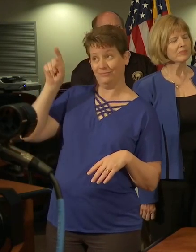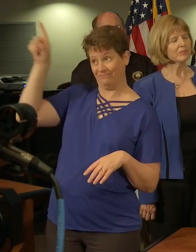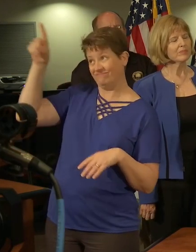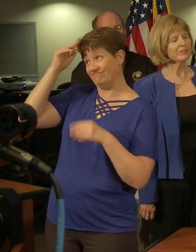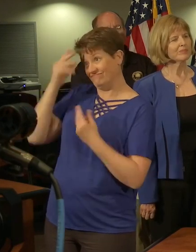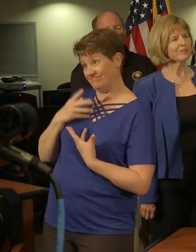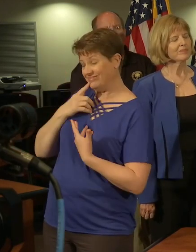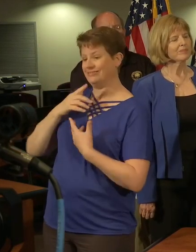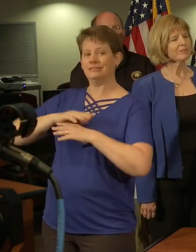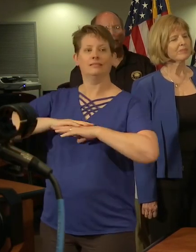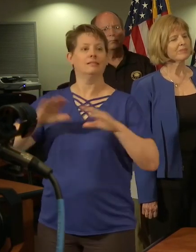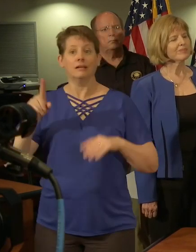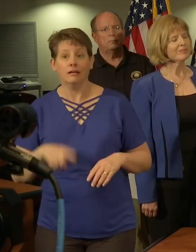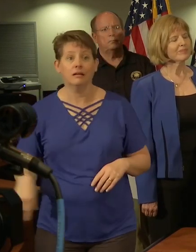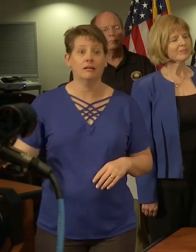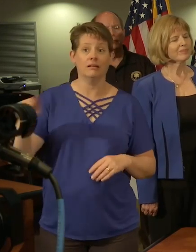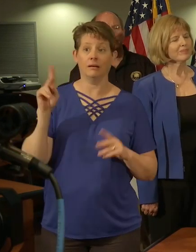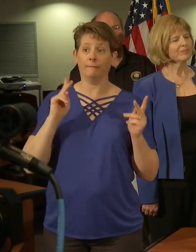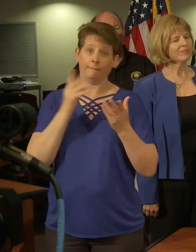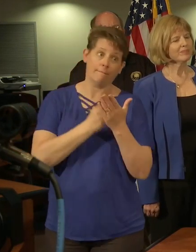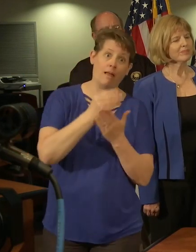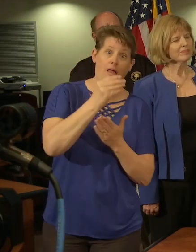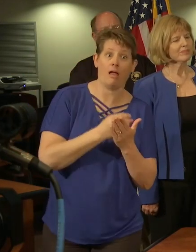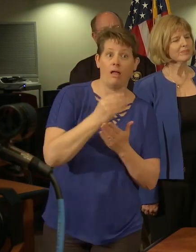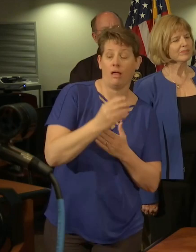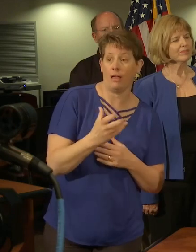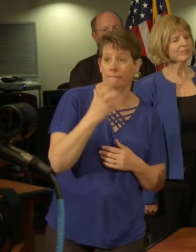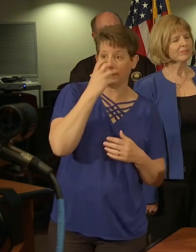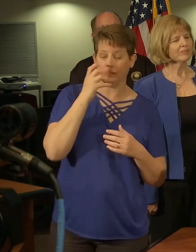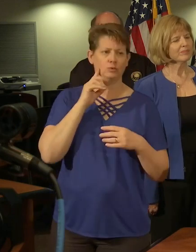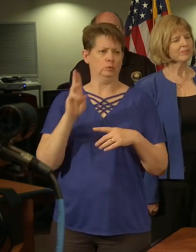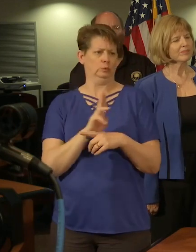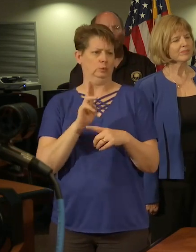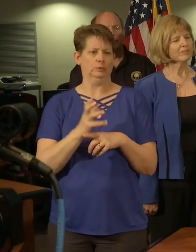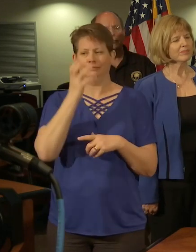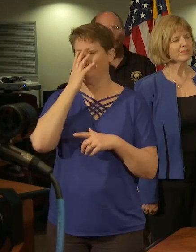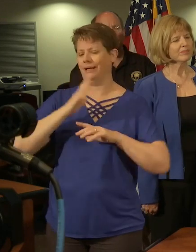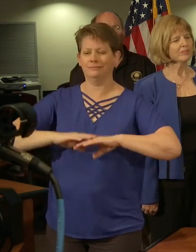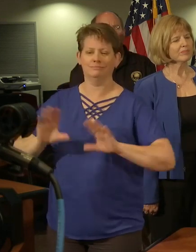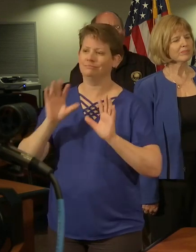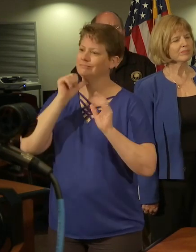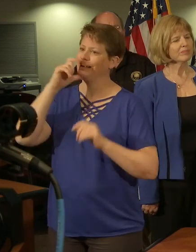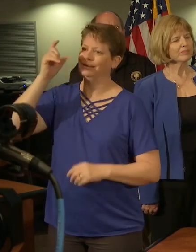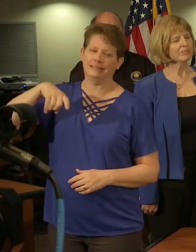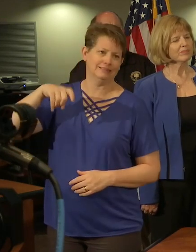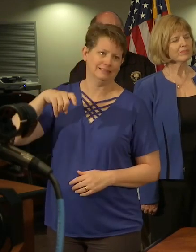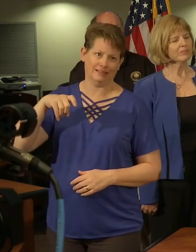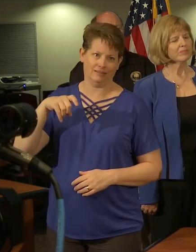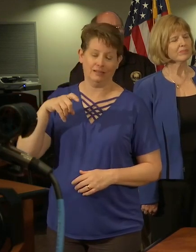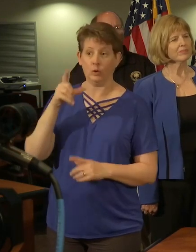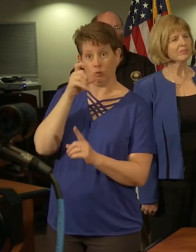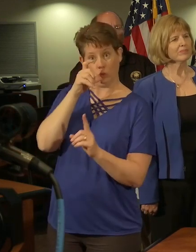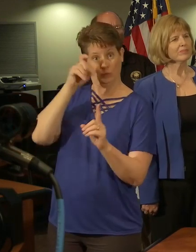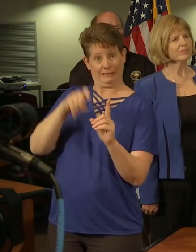no need for the public to buy masks or wear masks. Our healthcare